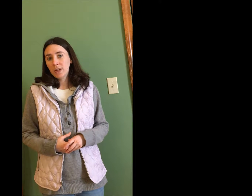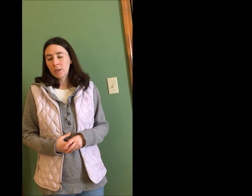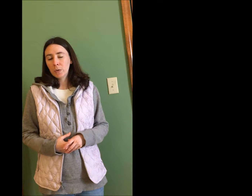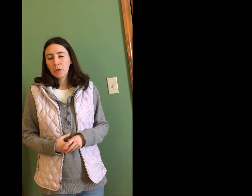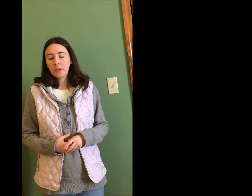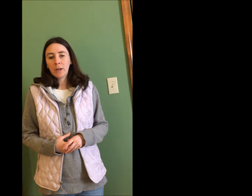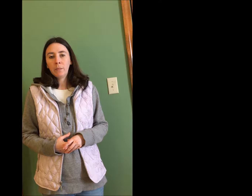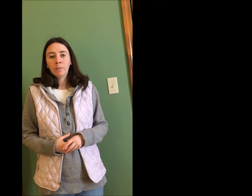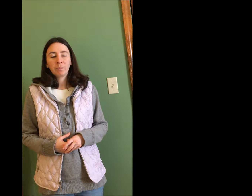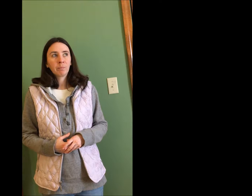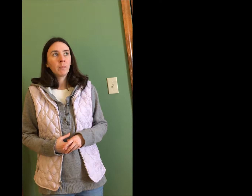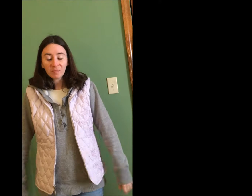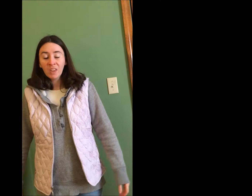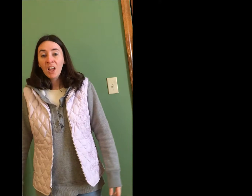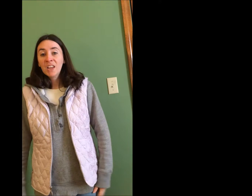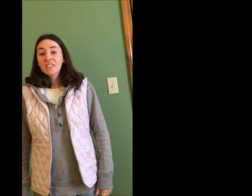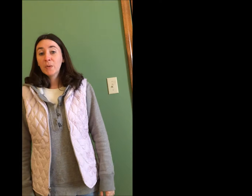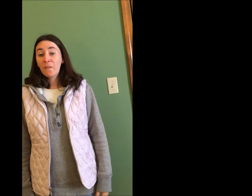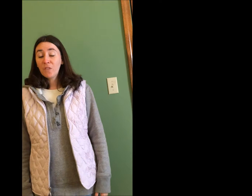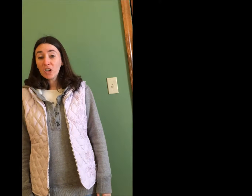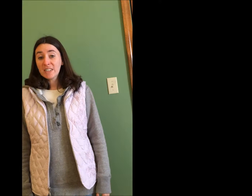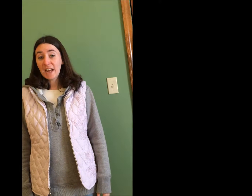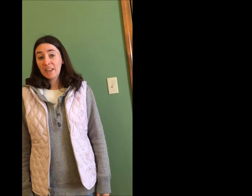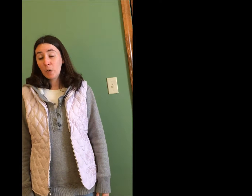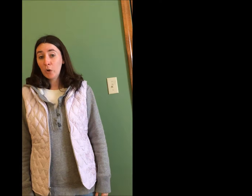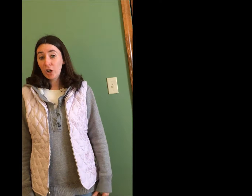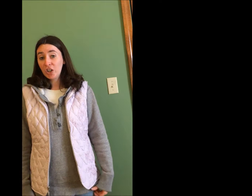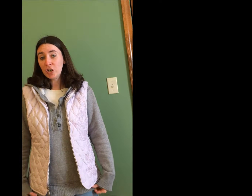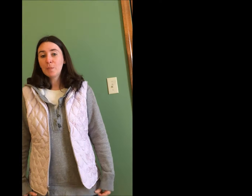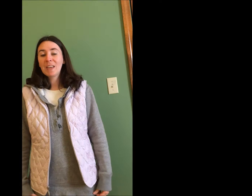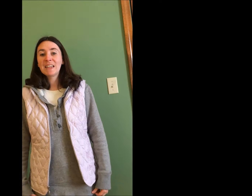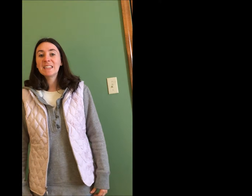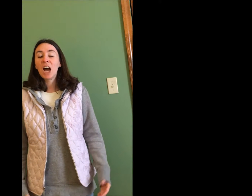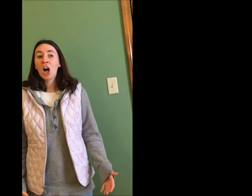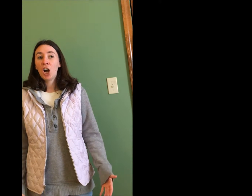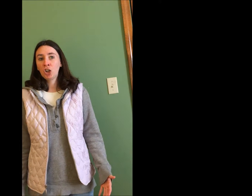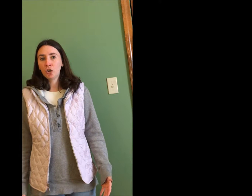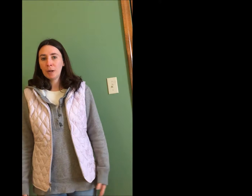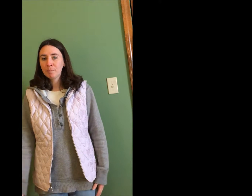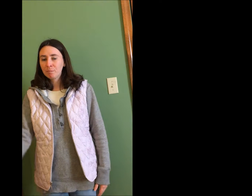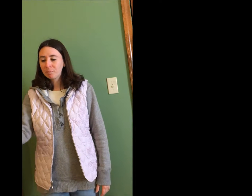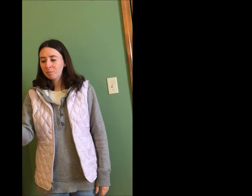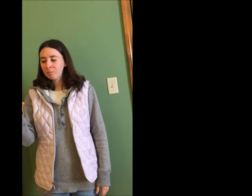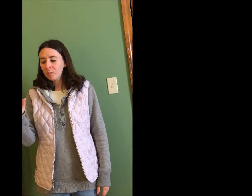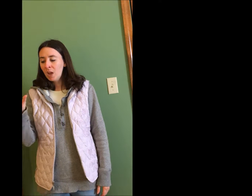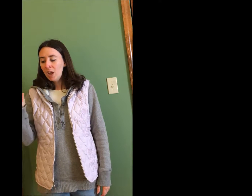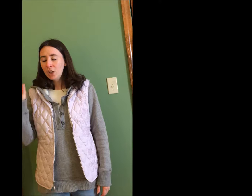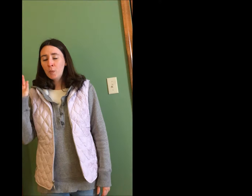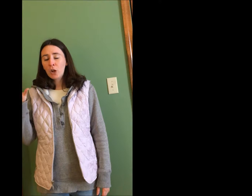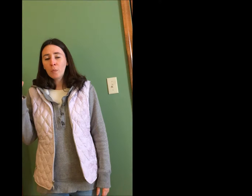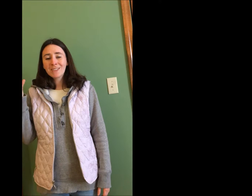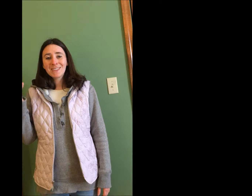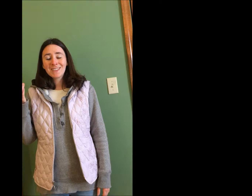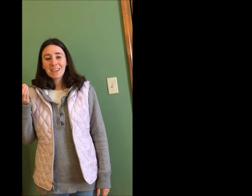signs we're using. So the first sign that we're going to do is hungry. And you make almost a